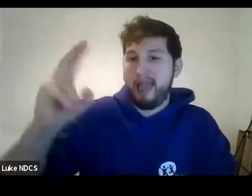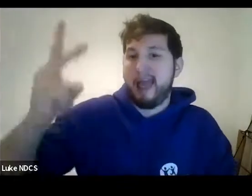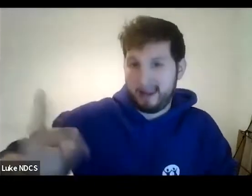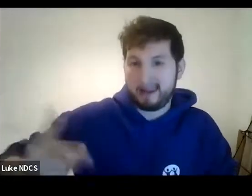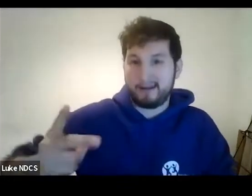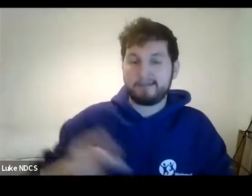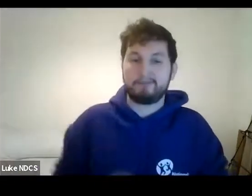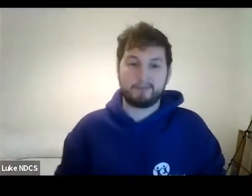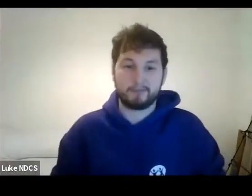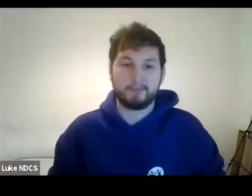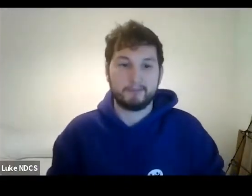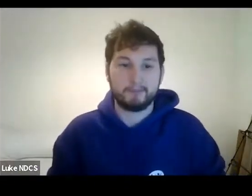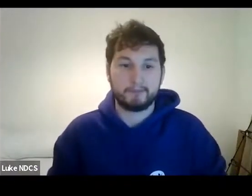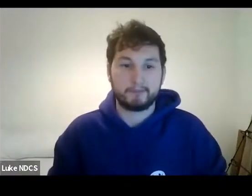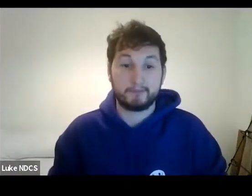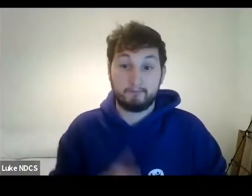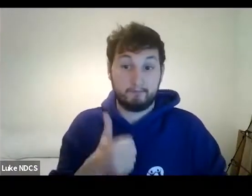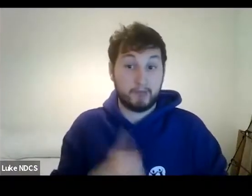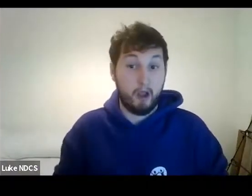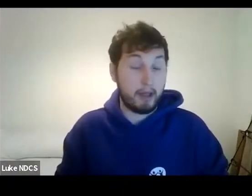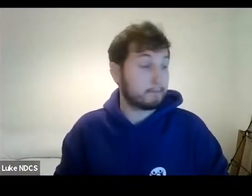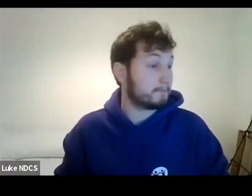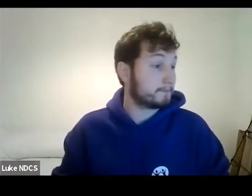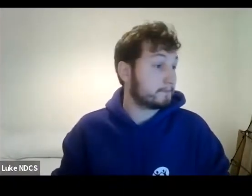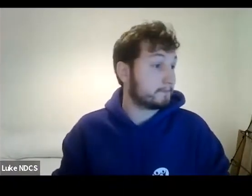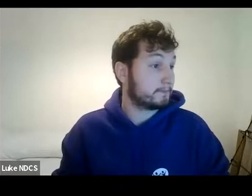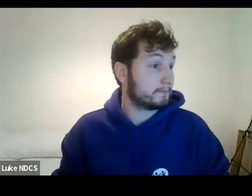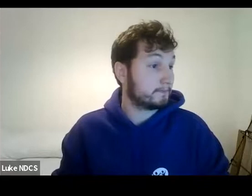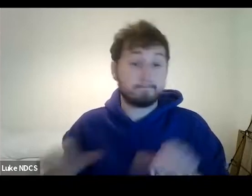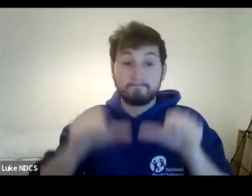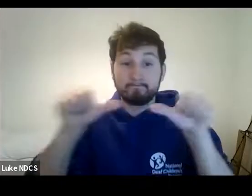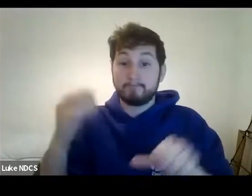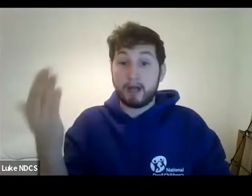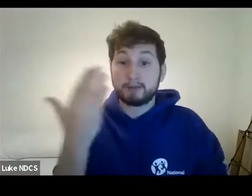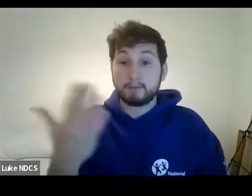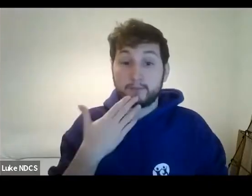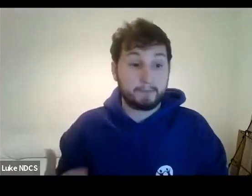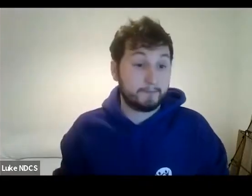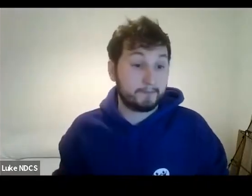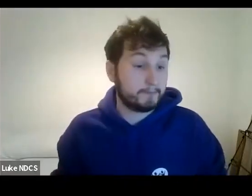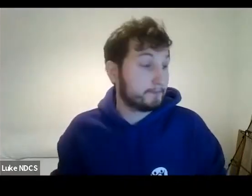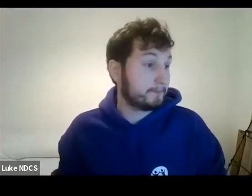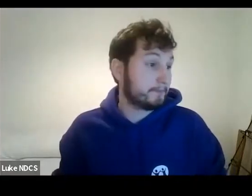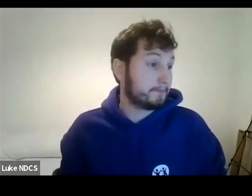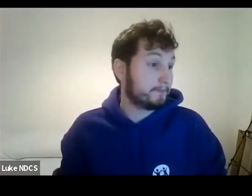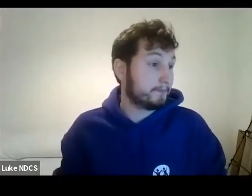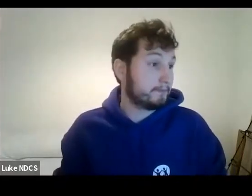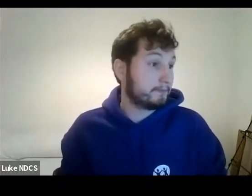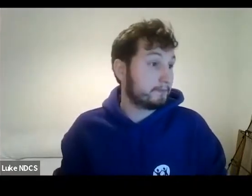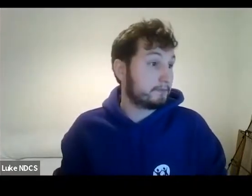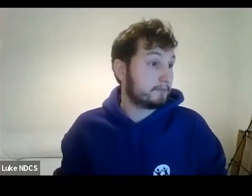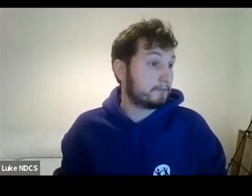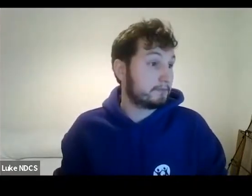weeks beforehand. So at that point, it's worth contacting Access to Work to renew that application. Next slide,